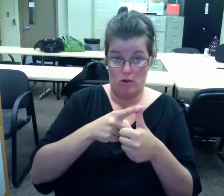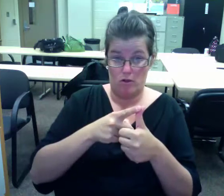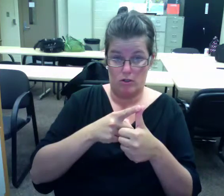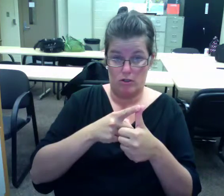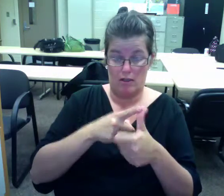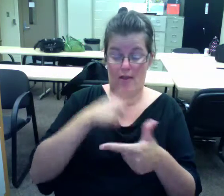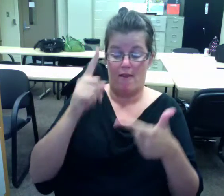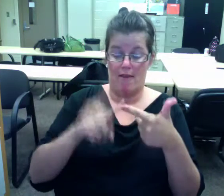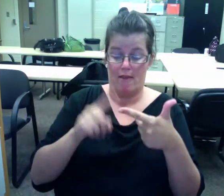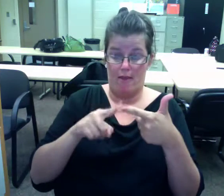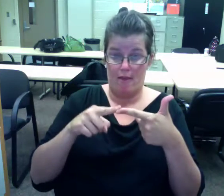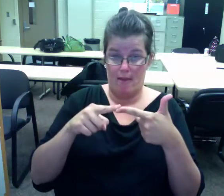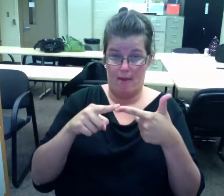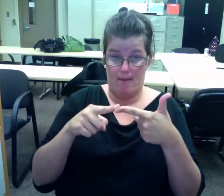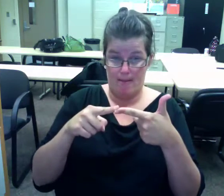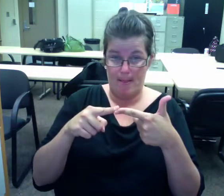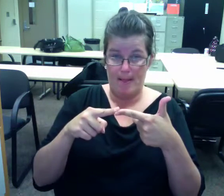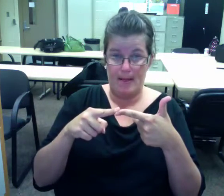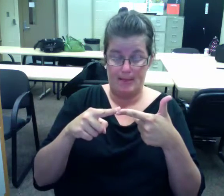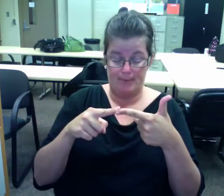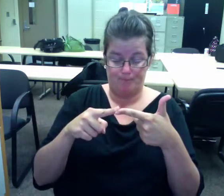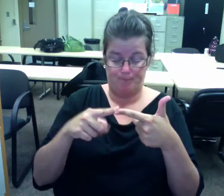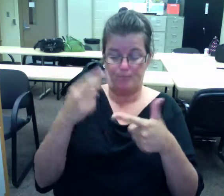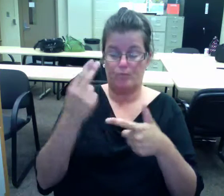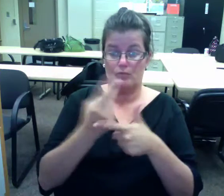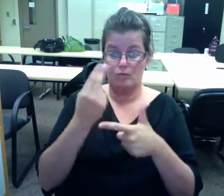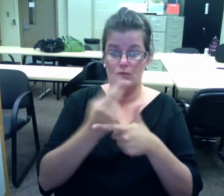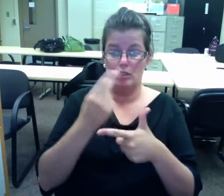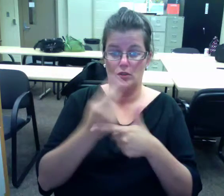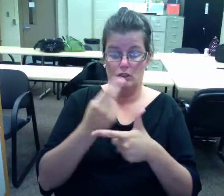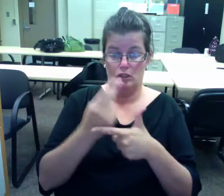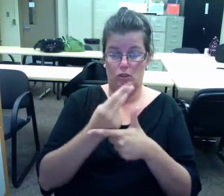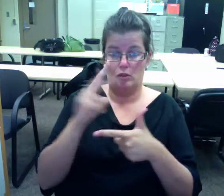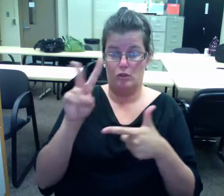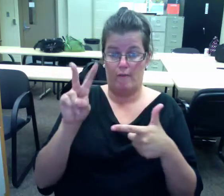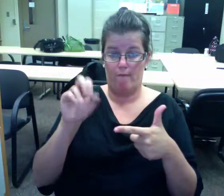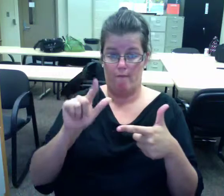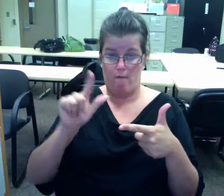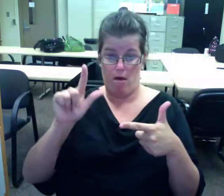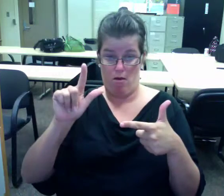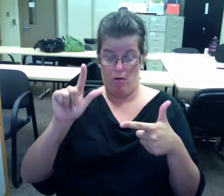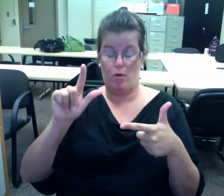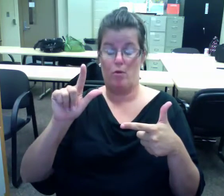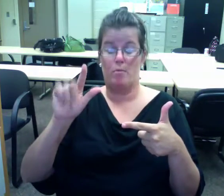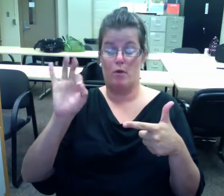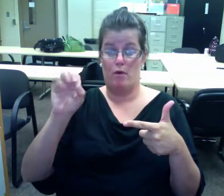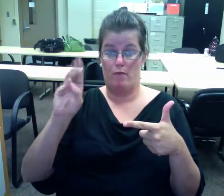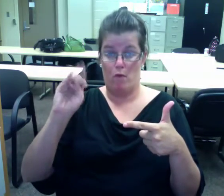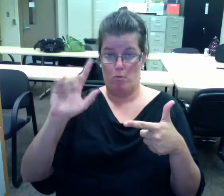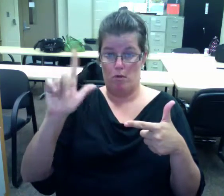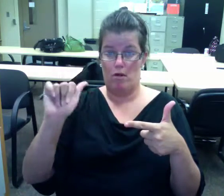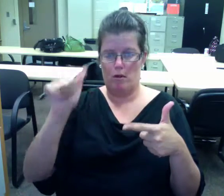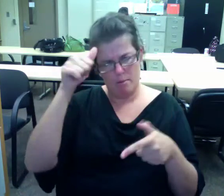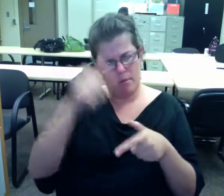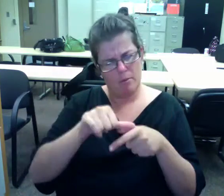step is to use that new volume formula we practiced yesterday.